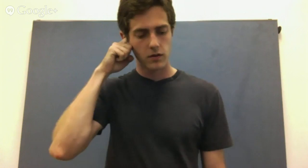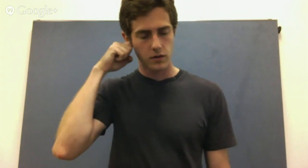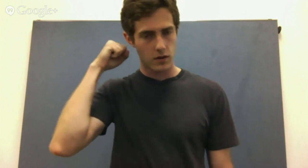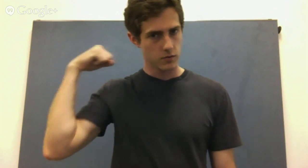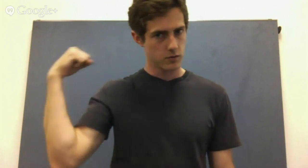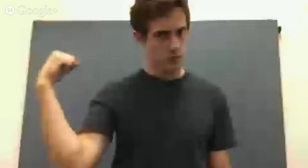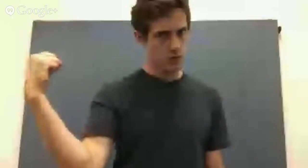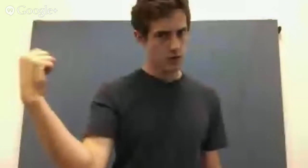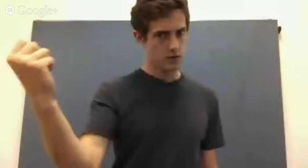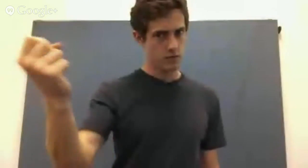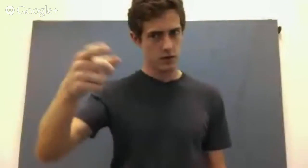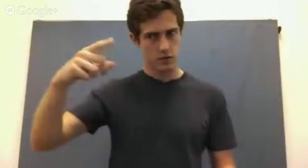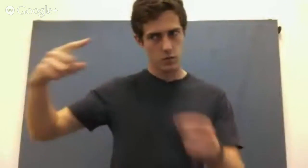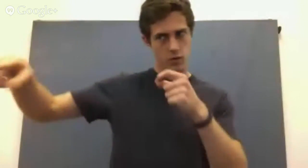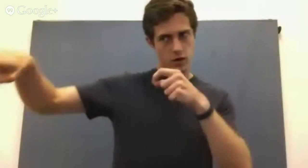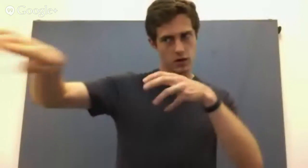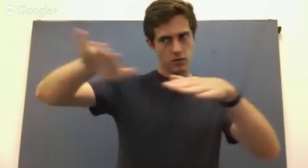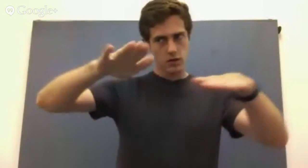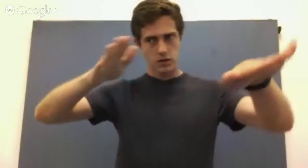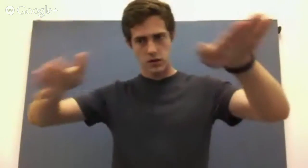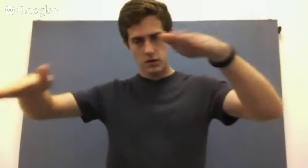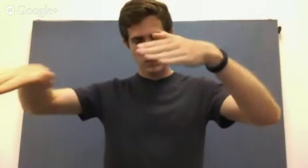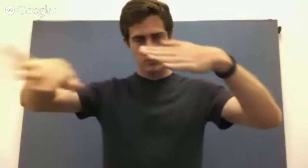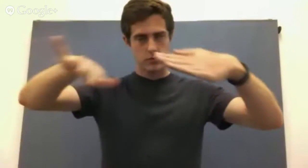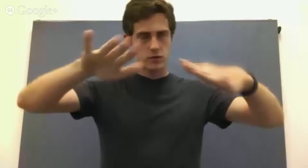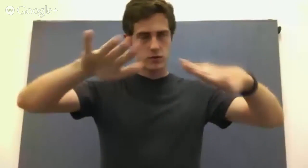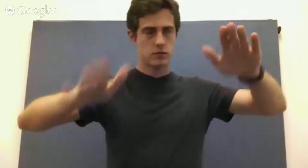Sound is a wave like a wave on the ocean.